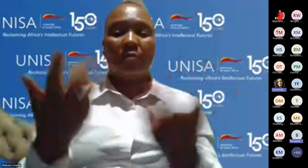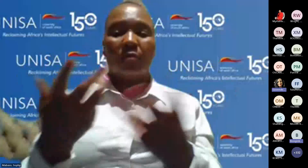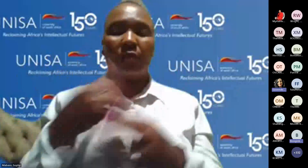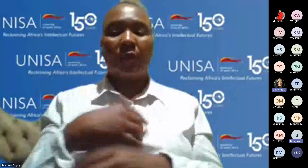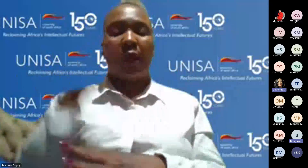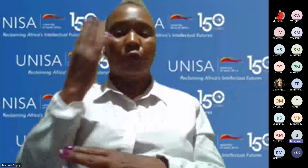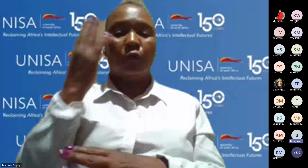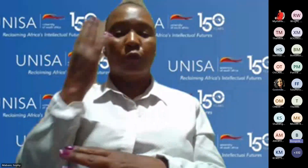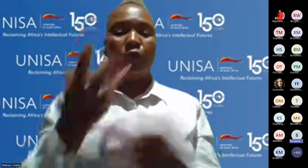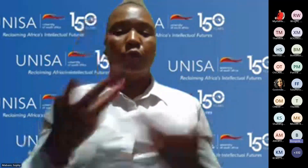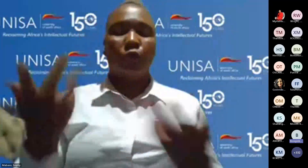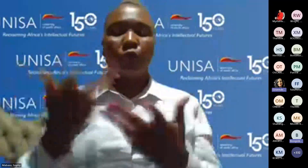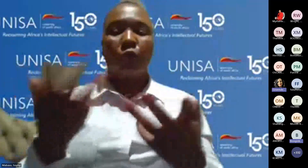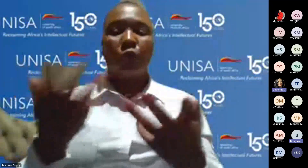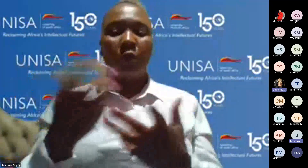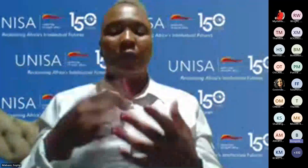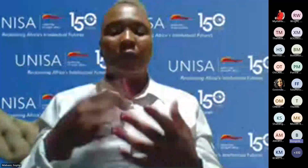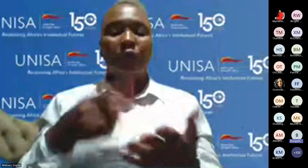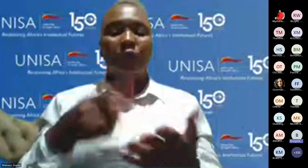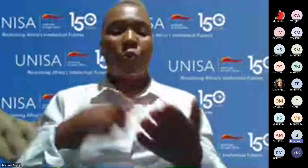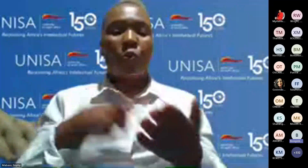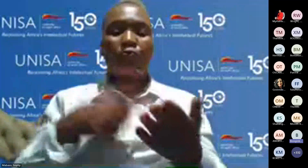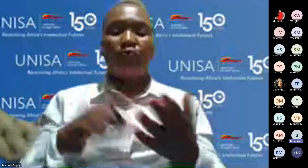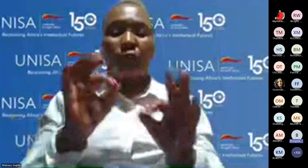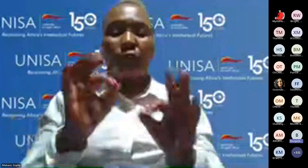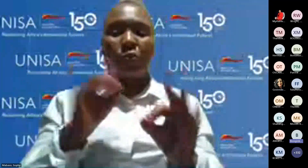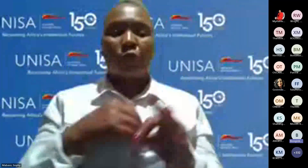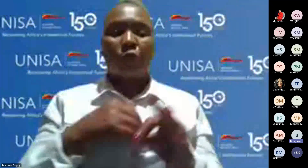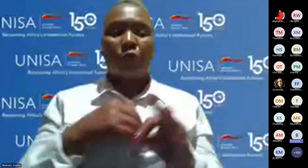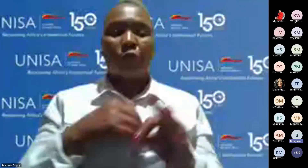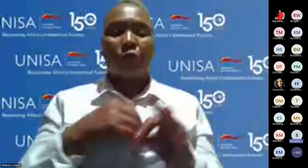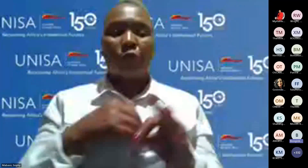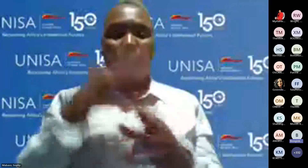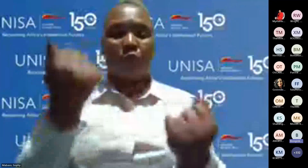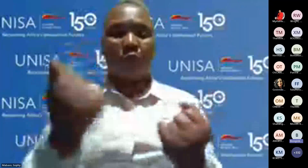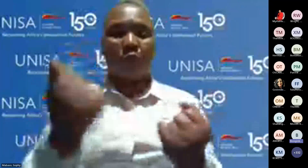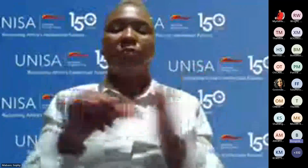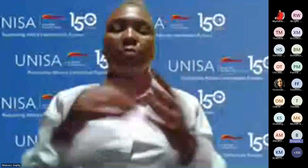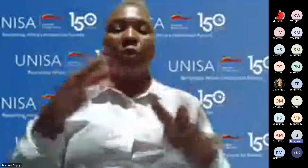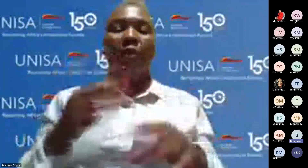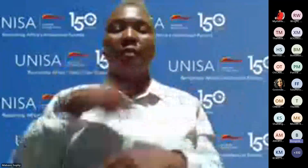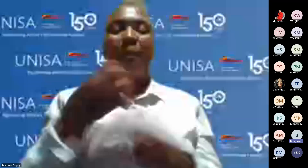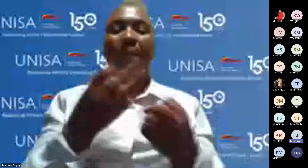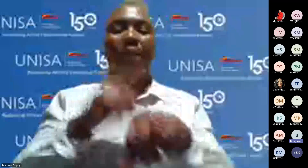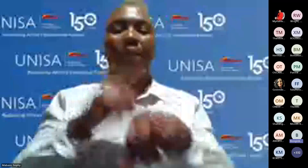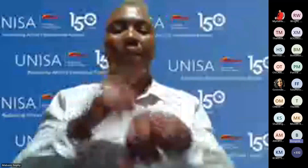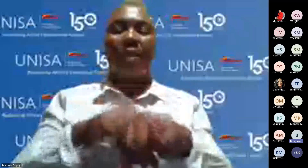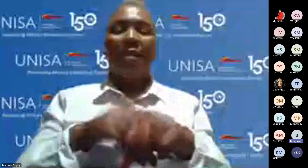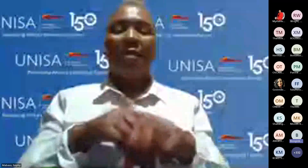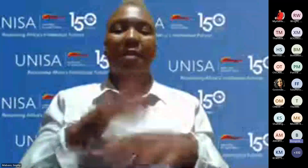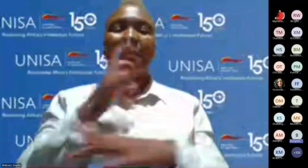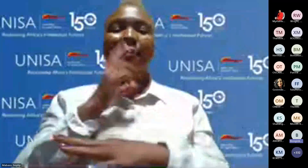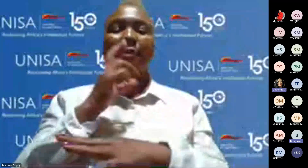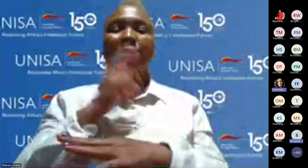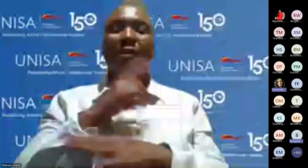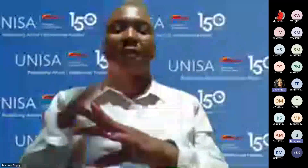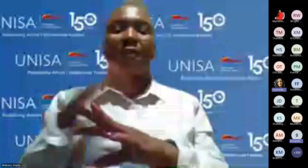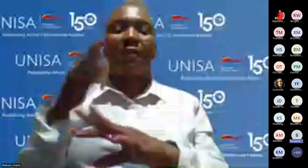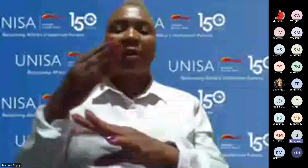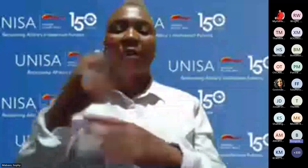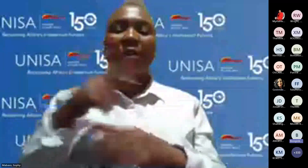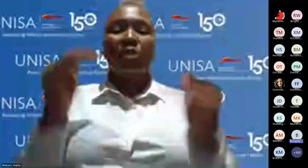there's no correct answer in these questions now. Is it necessary? Because most of the time, I think if I red flag it, I don't think it does justice, or I might